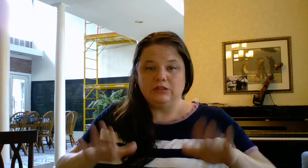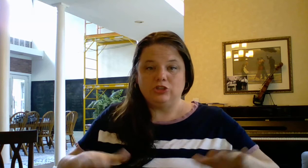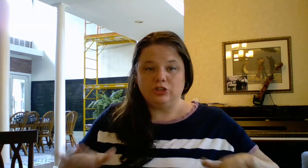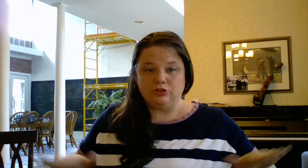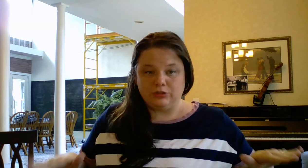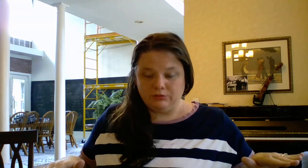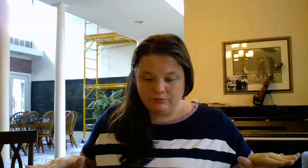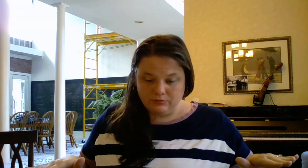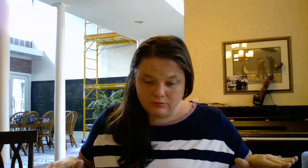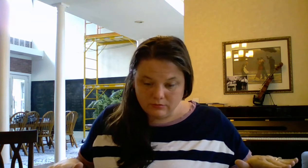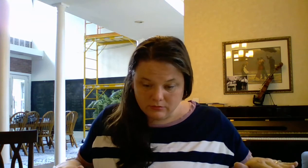children,